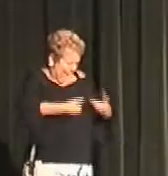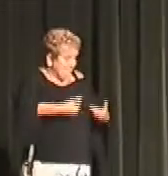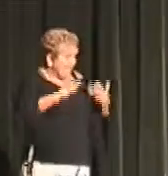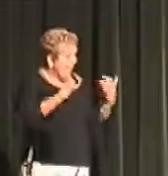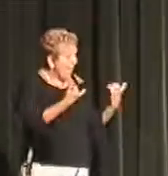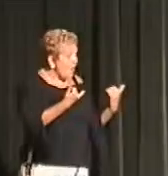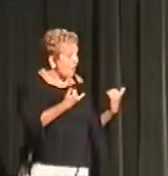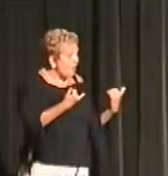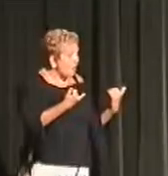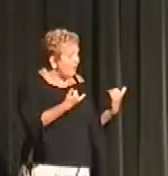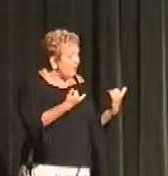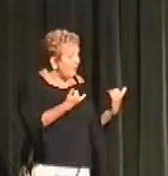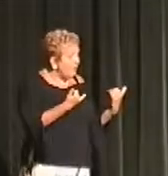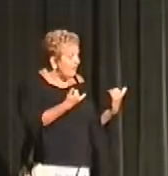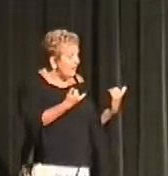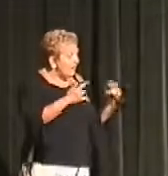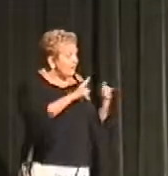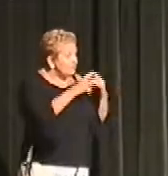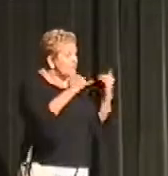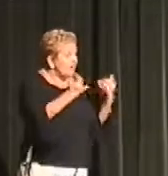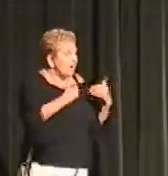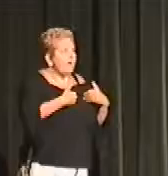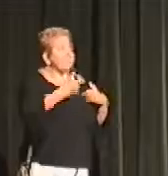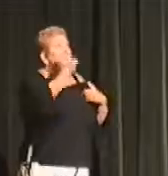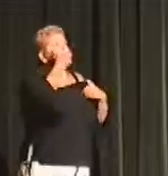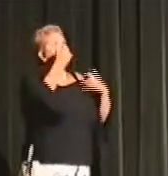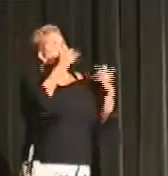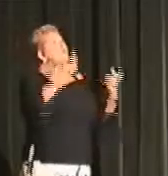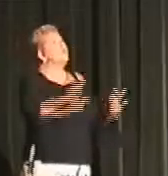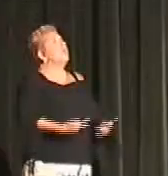yet I have a better life than I ever could have imagined.